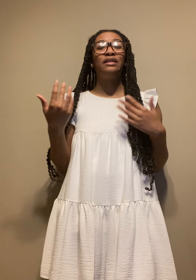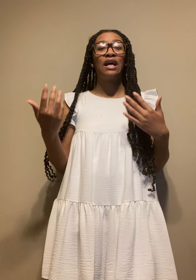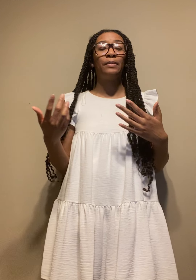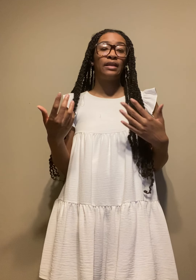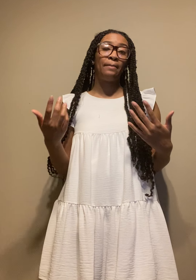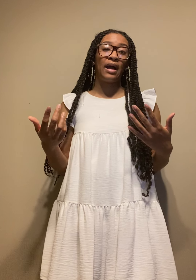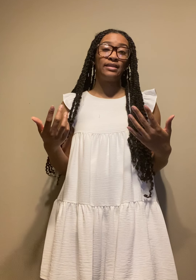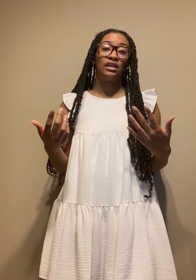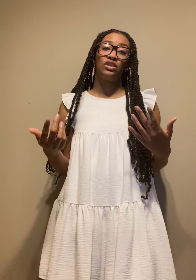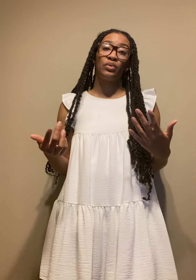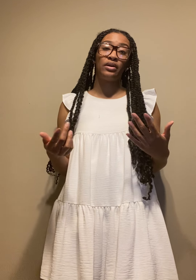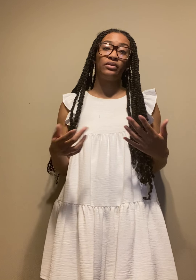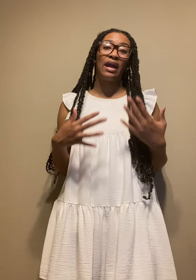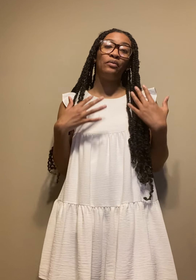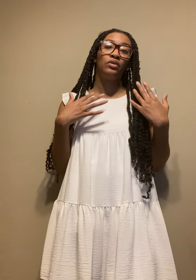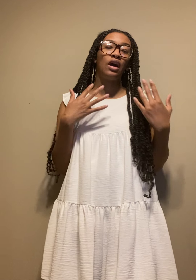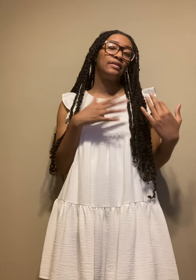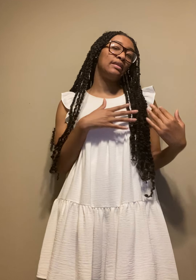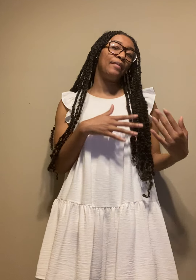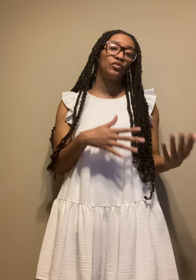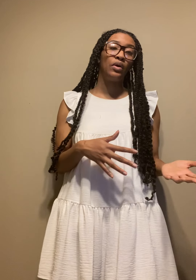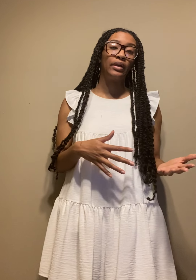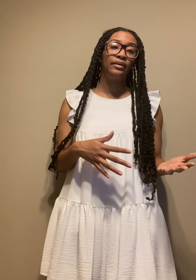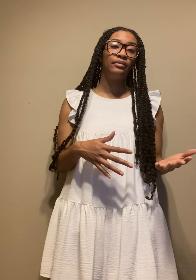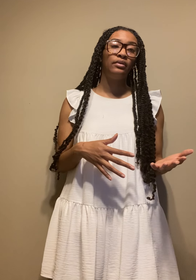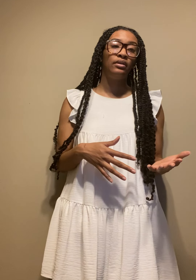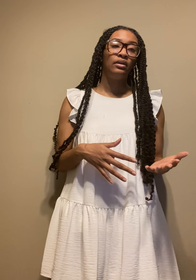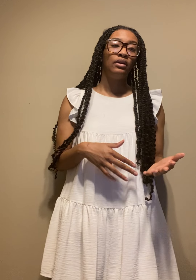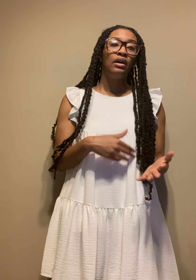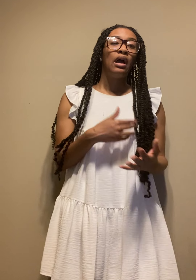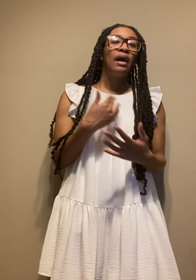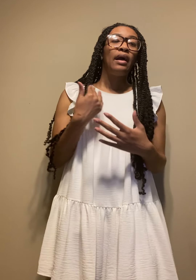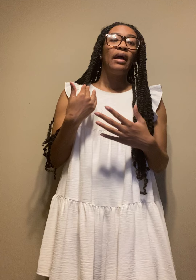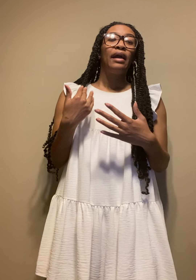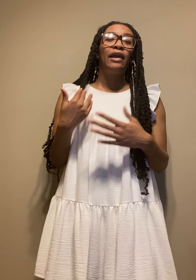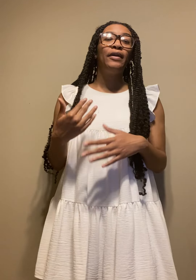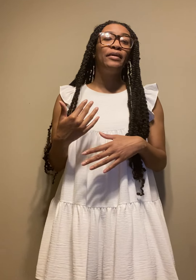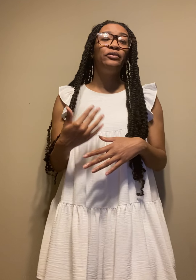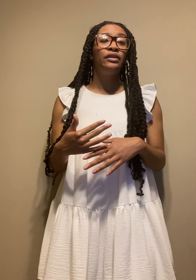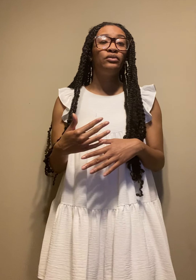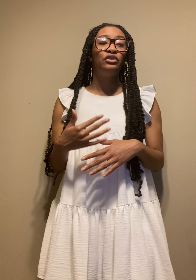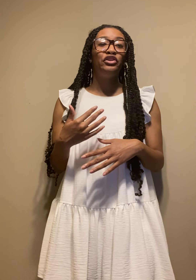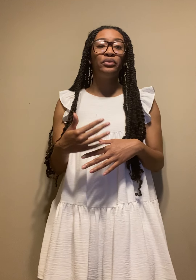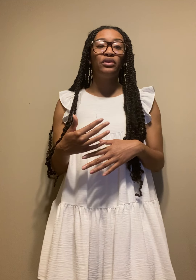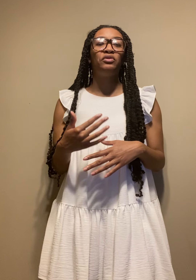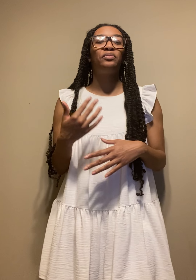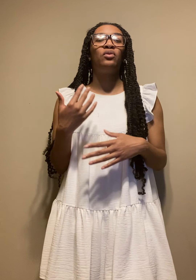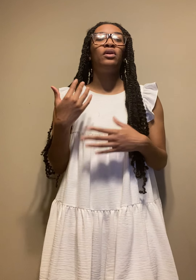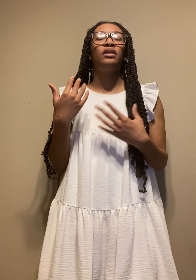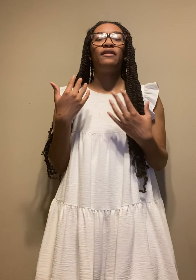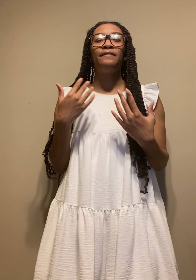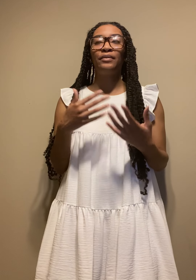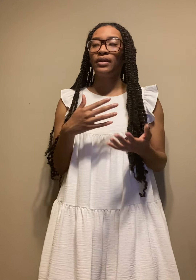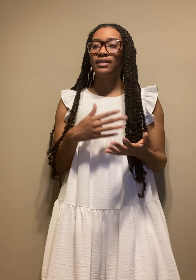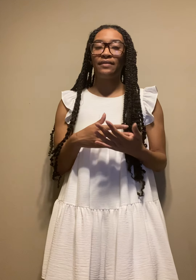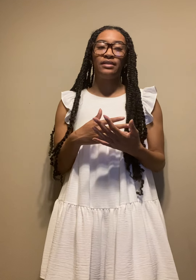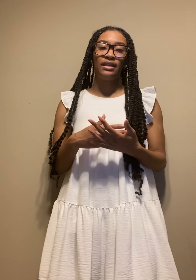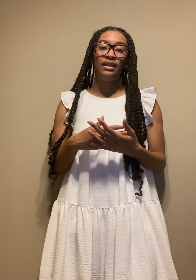adopted that mindset as well and would oftentimes quote him. Huey P. Newton was born February 17th